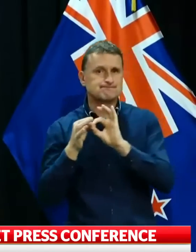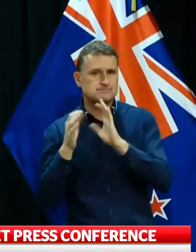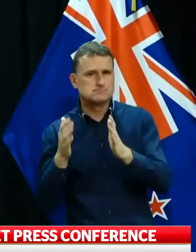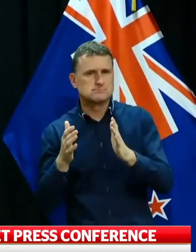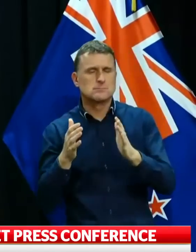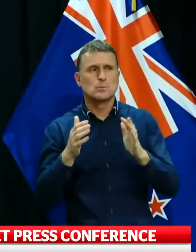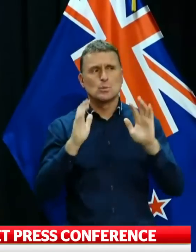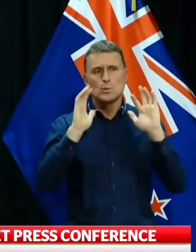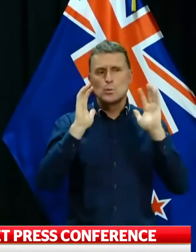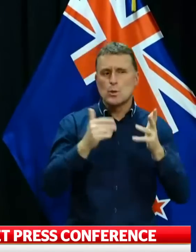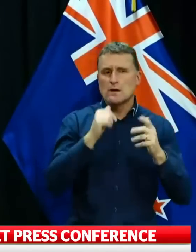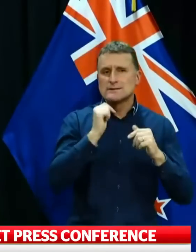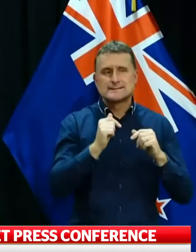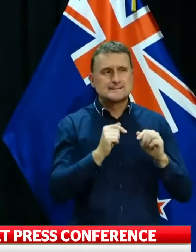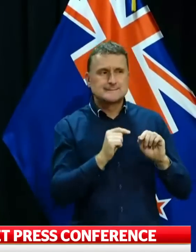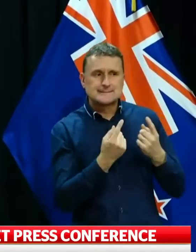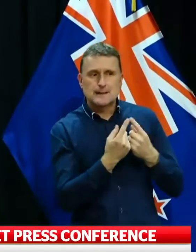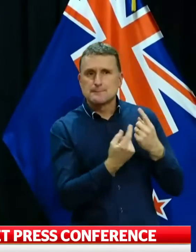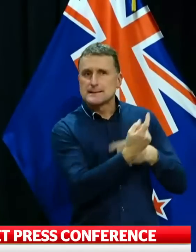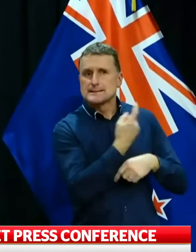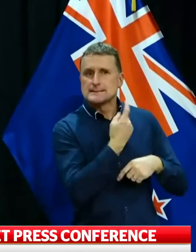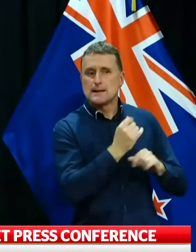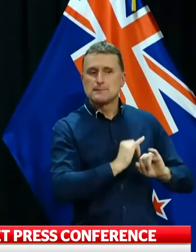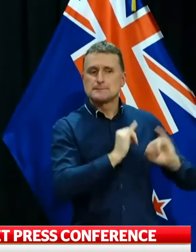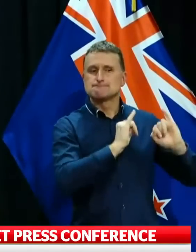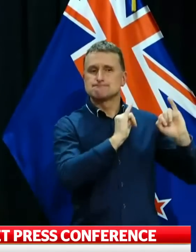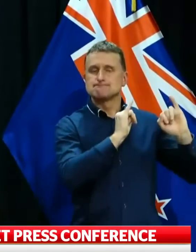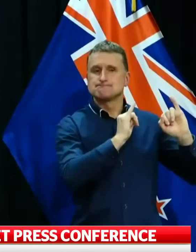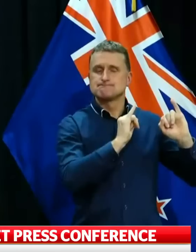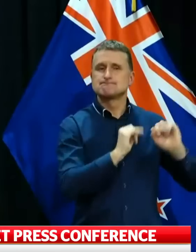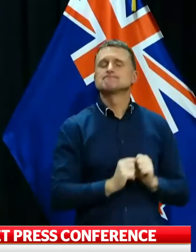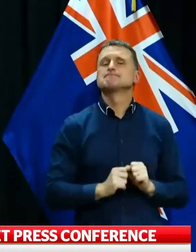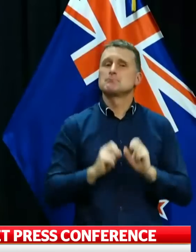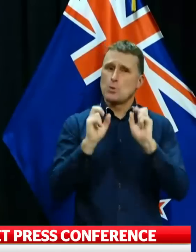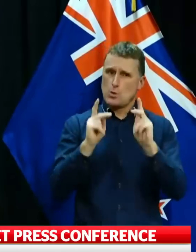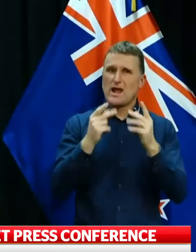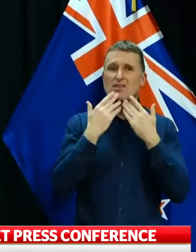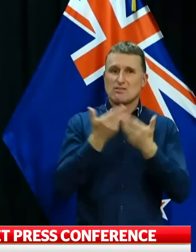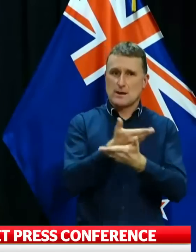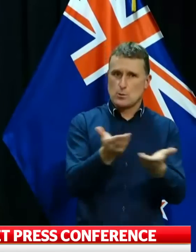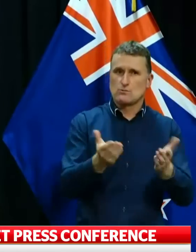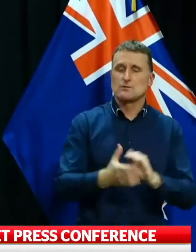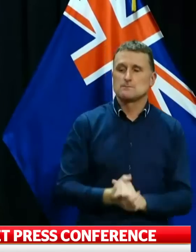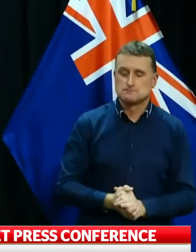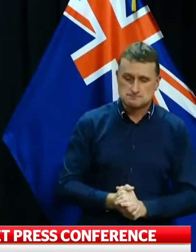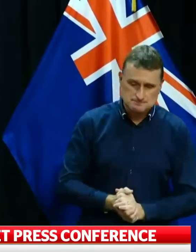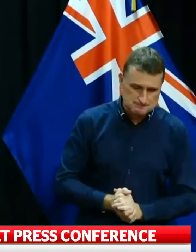our backyard. And that's the way we often approach these questions. Okay, thank you very much, everyone.